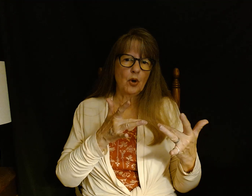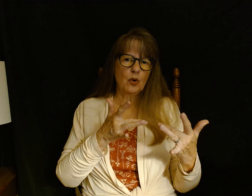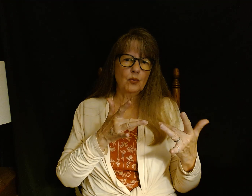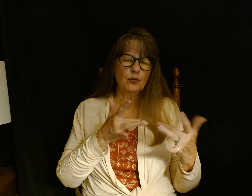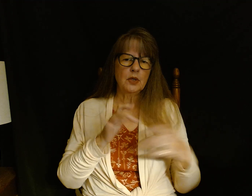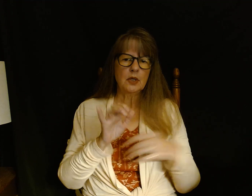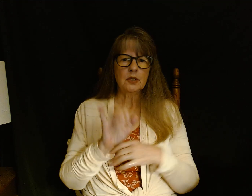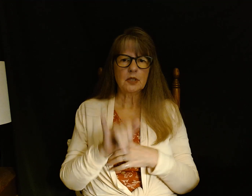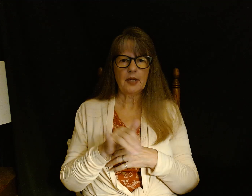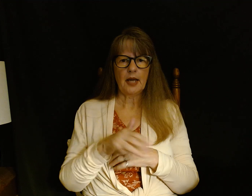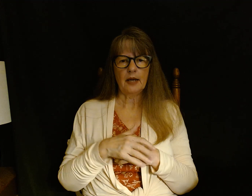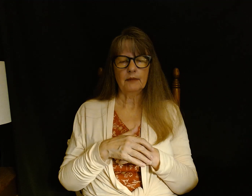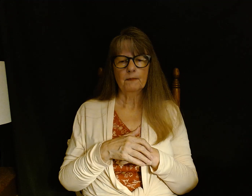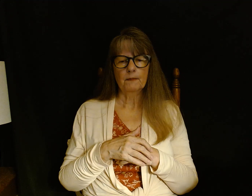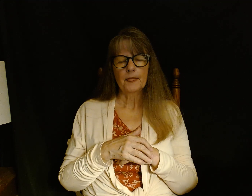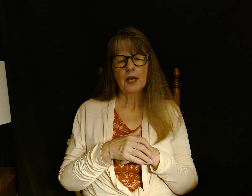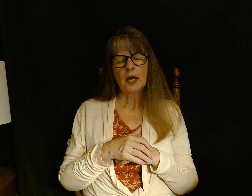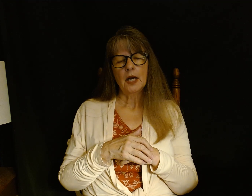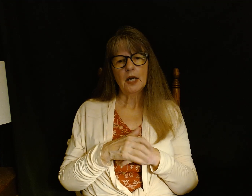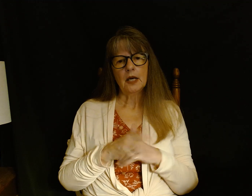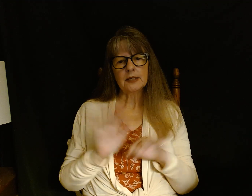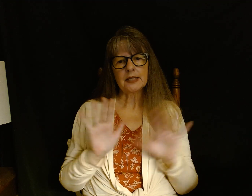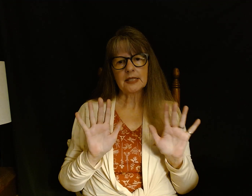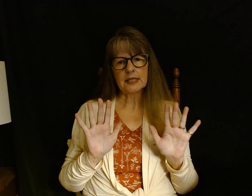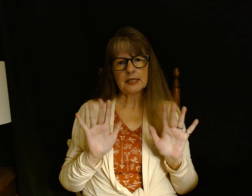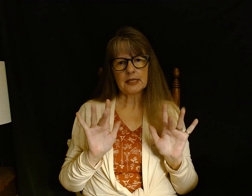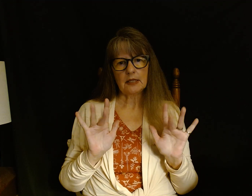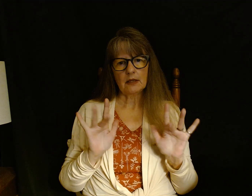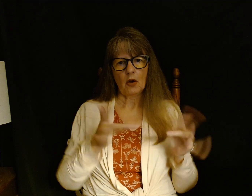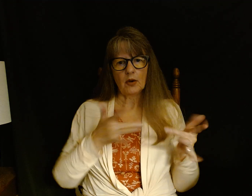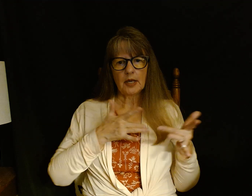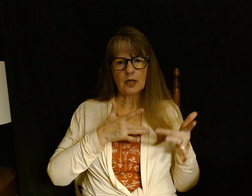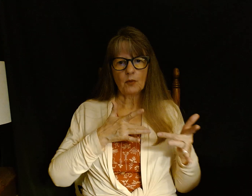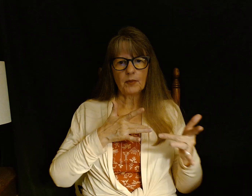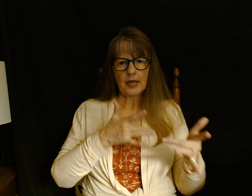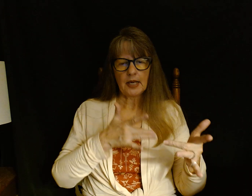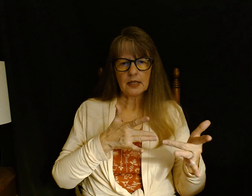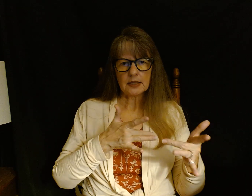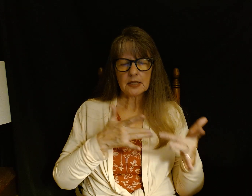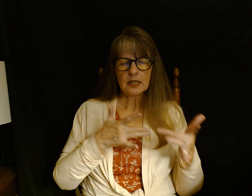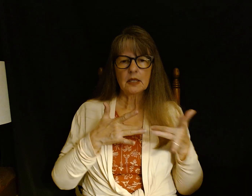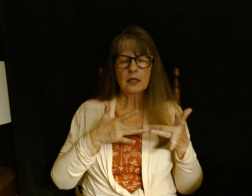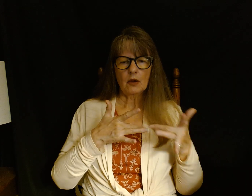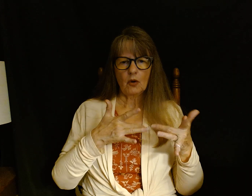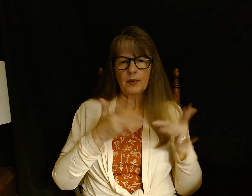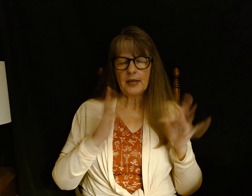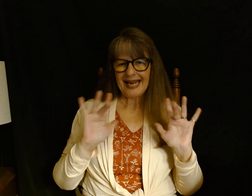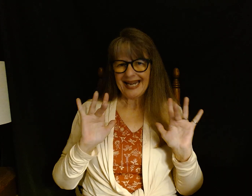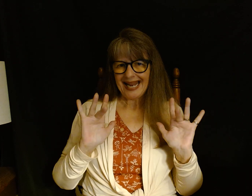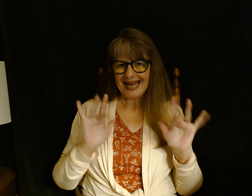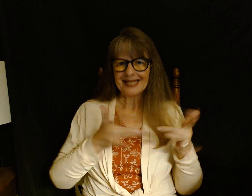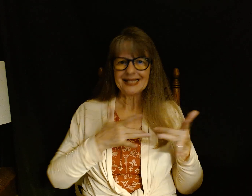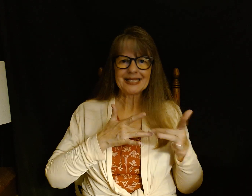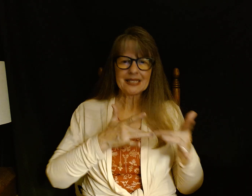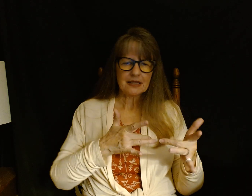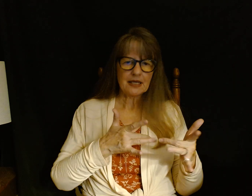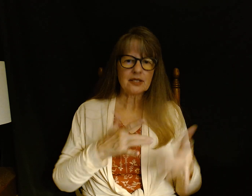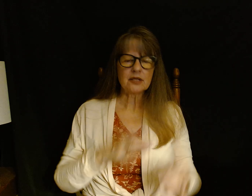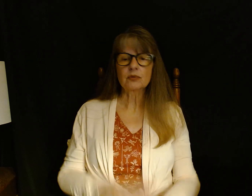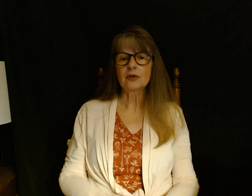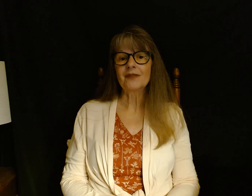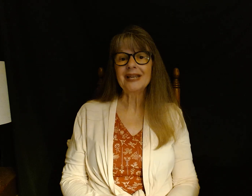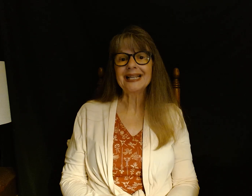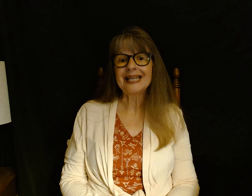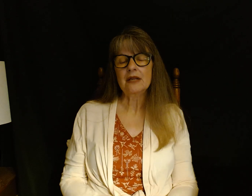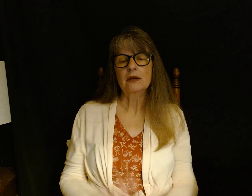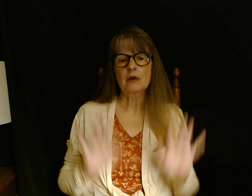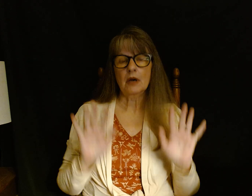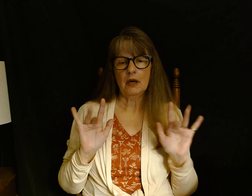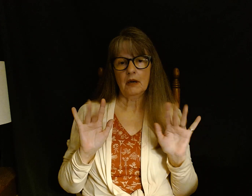prone to that tendency. Again, open 8 hands. That's the feely